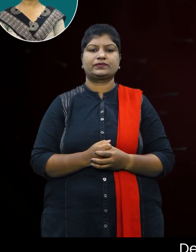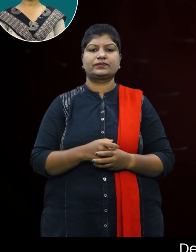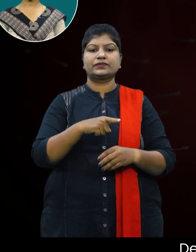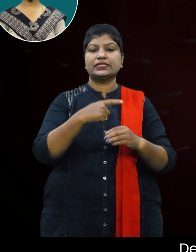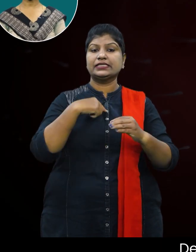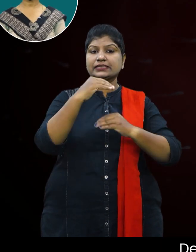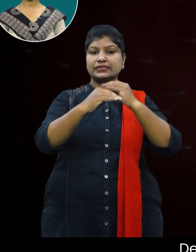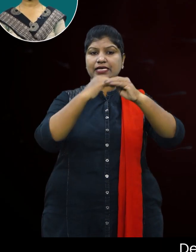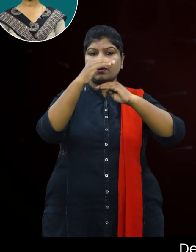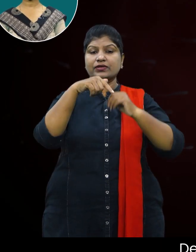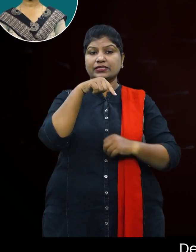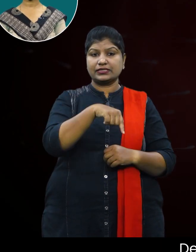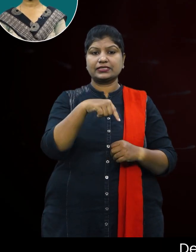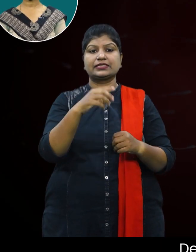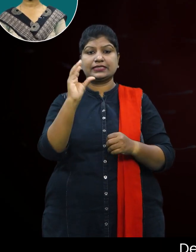Development of this egg